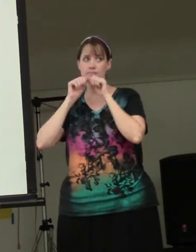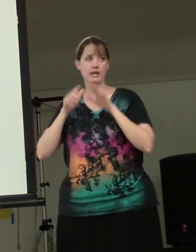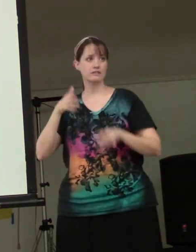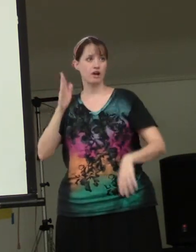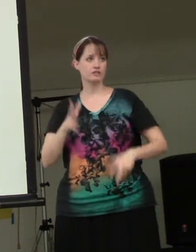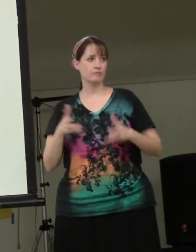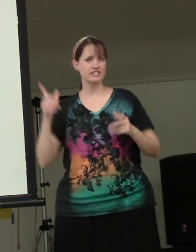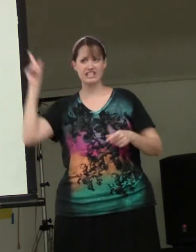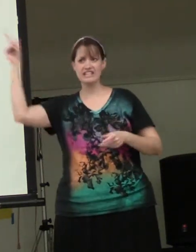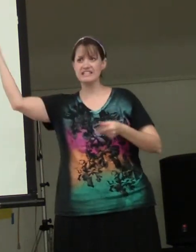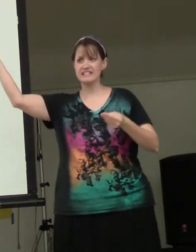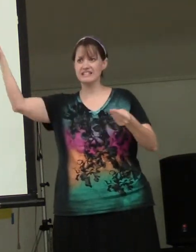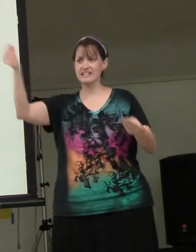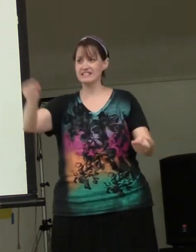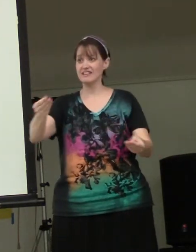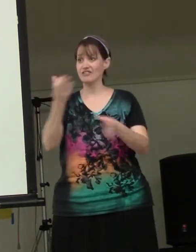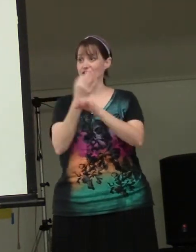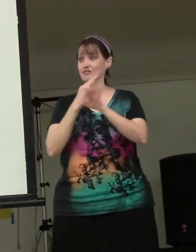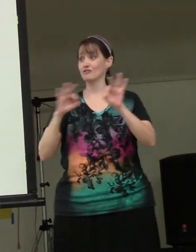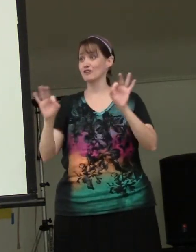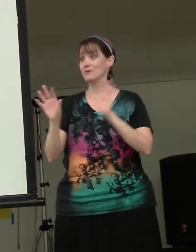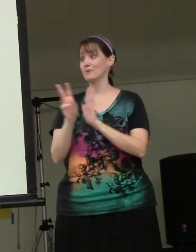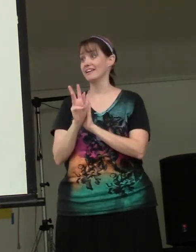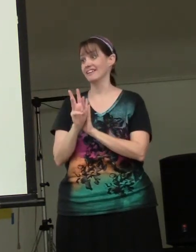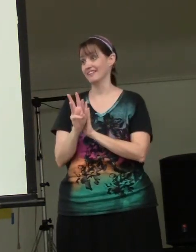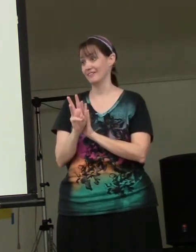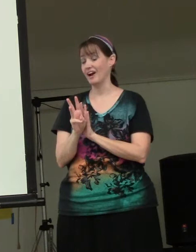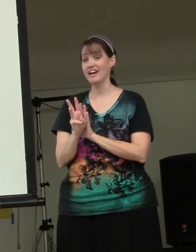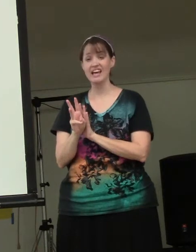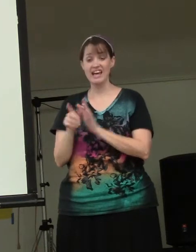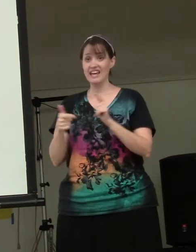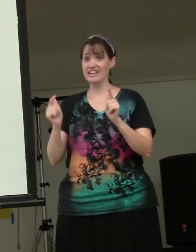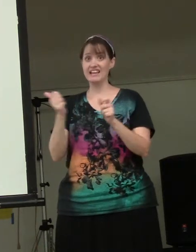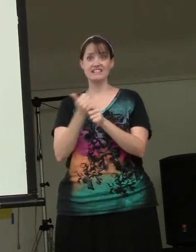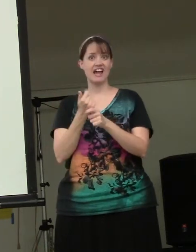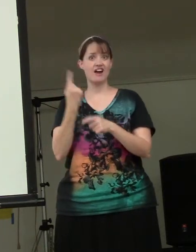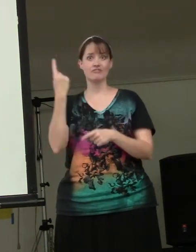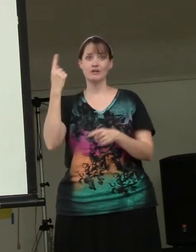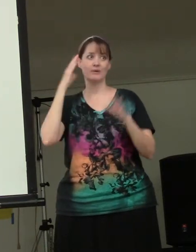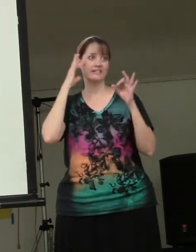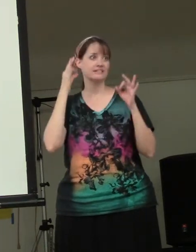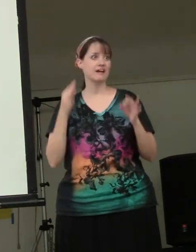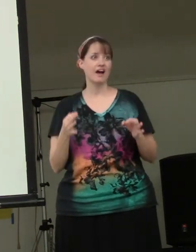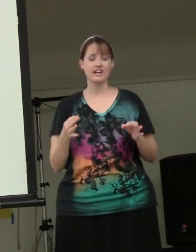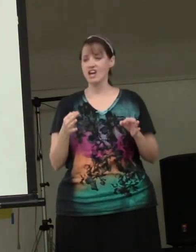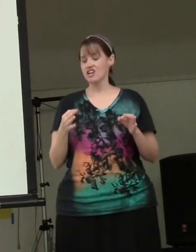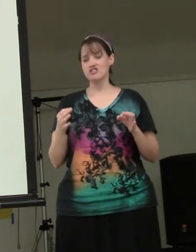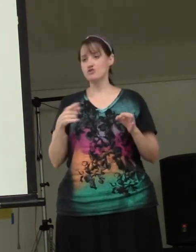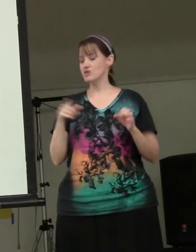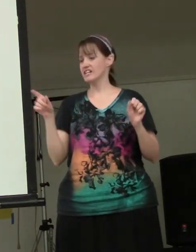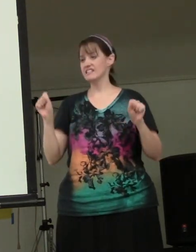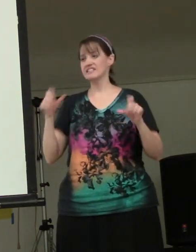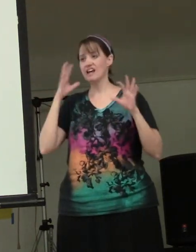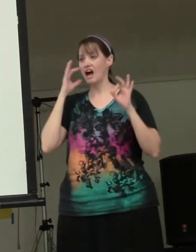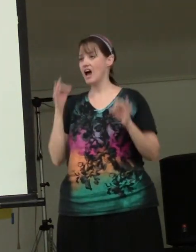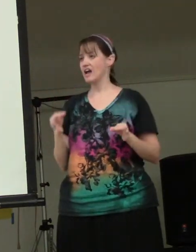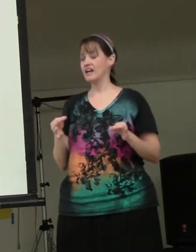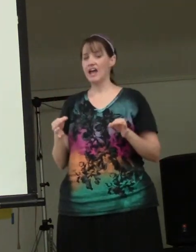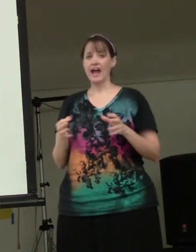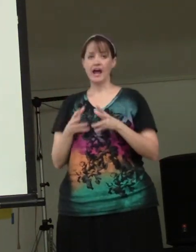bless God so much. He's given us free will, right? He lets everyone decide. You can decide how